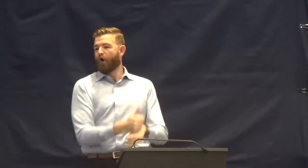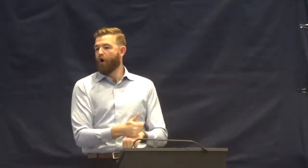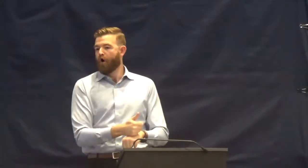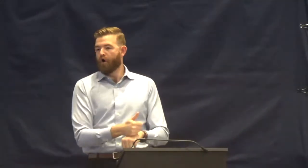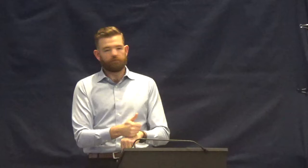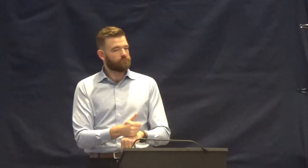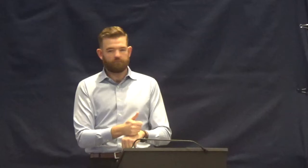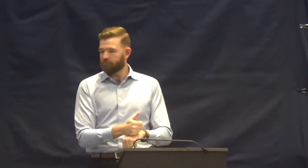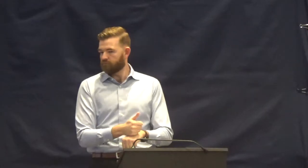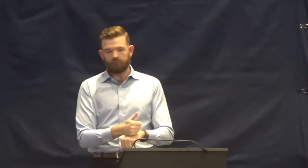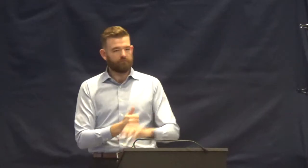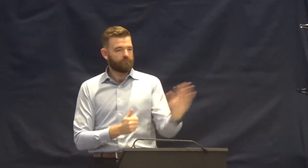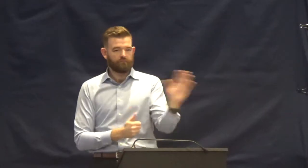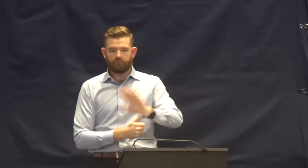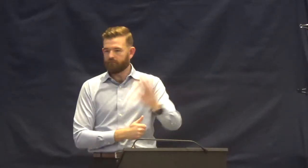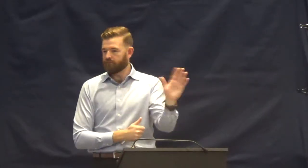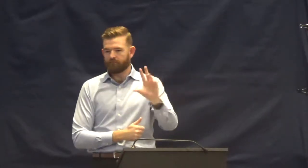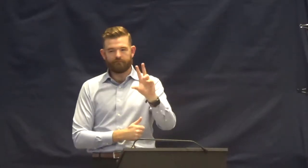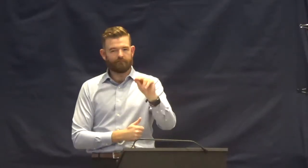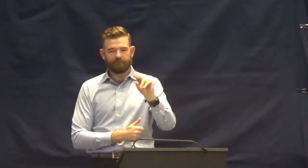work really hard, which is how we got our wealth.